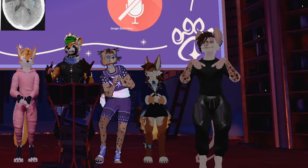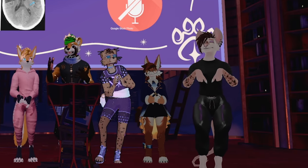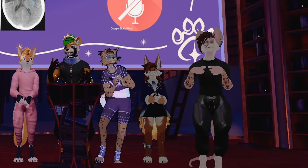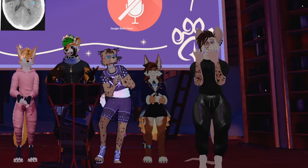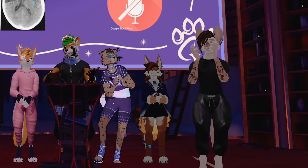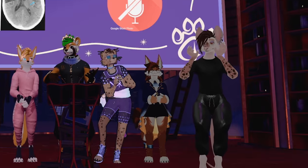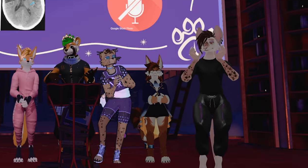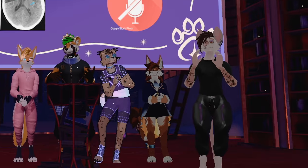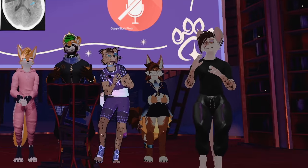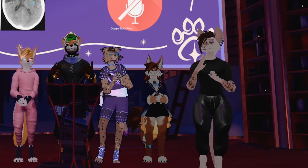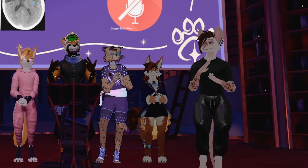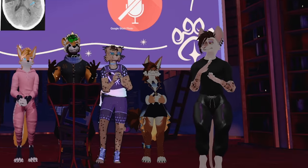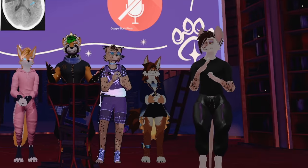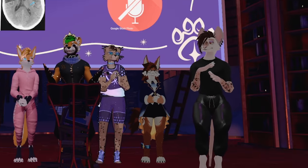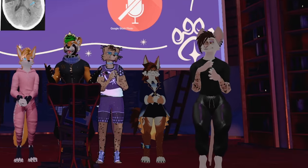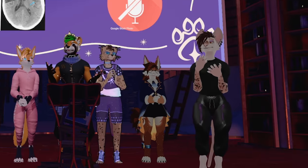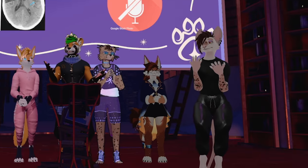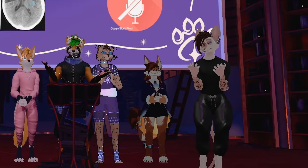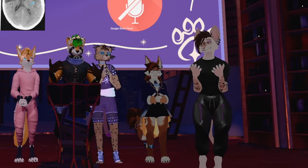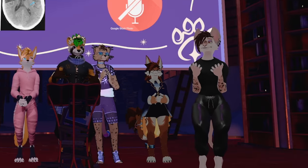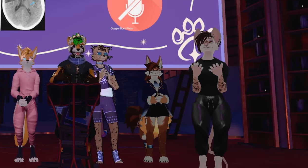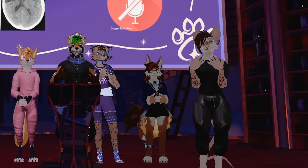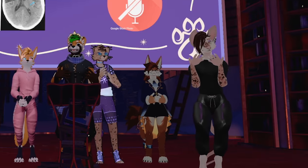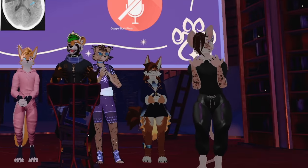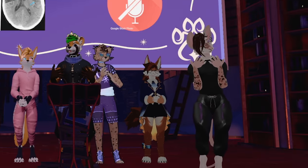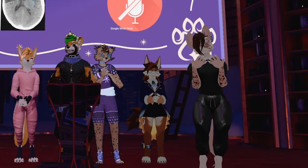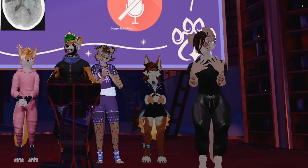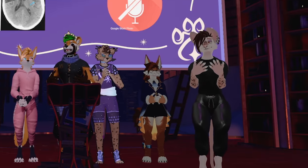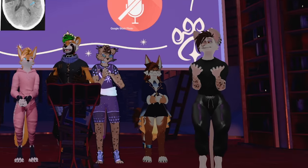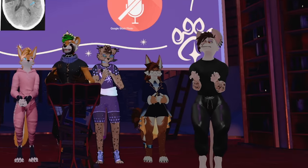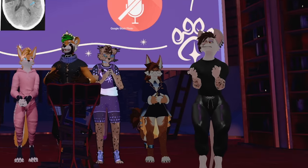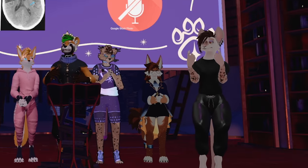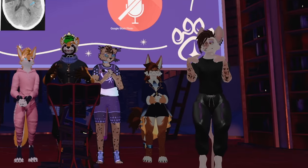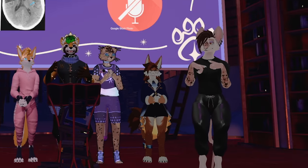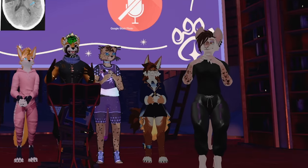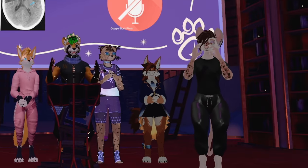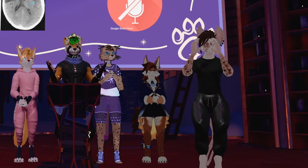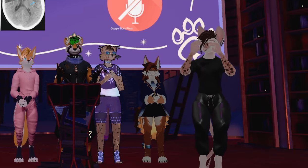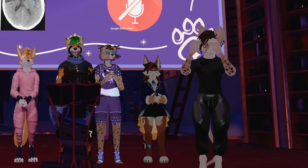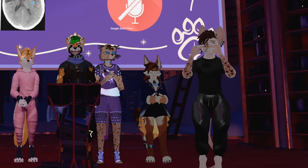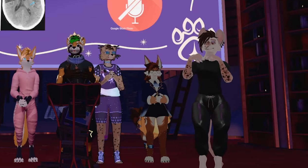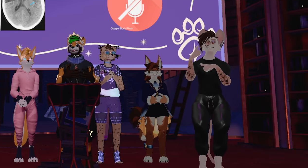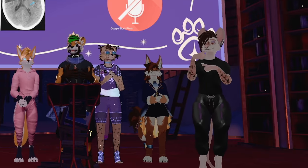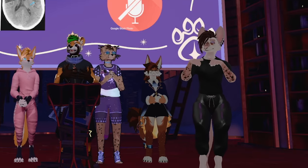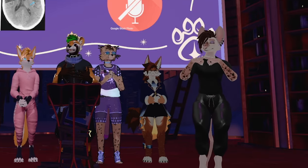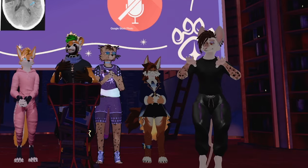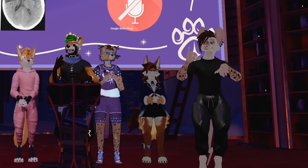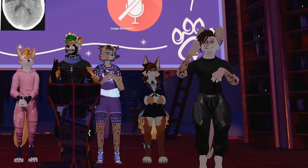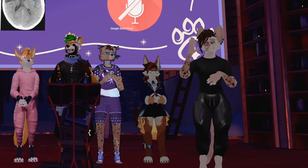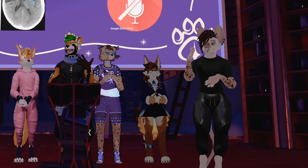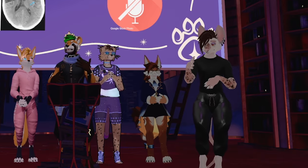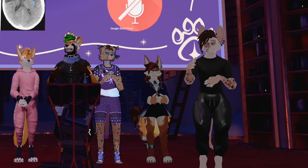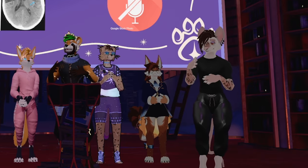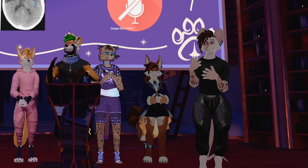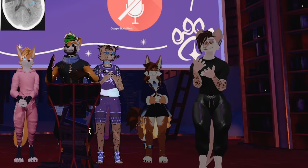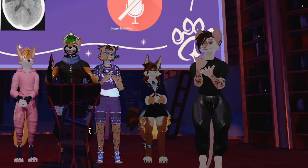play in VR, by all means, come on down. We'll teach you sign language. We'll get you where you're able to learn to communicate, get